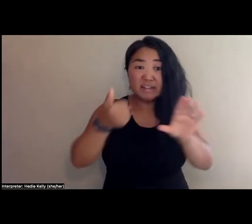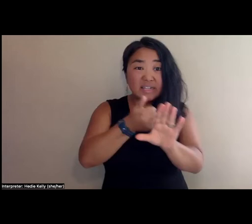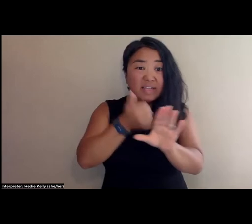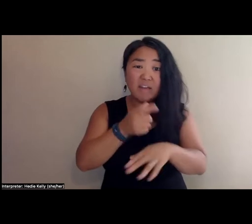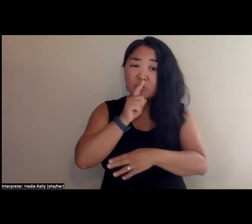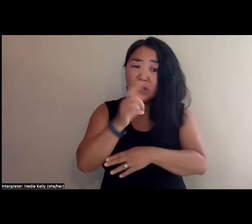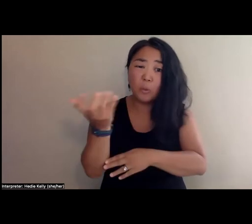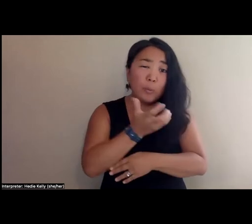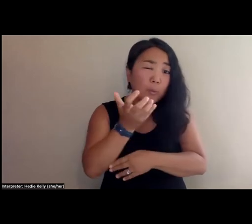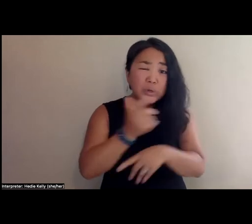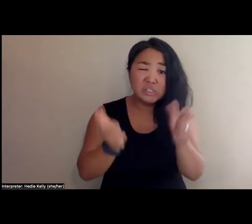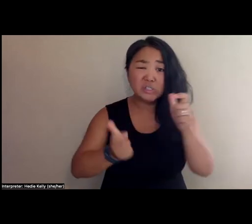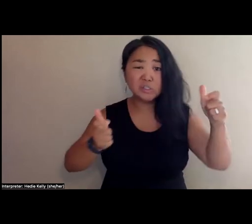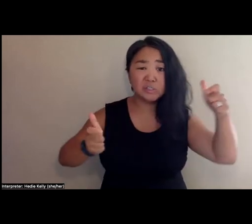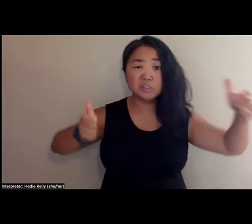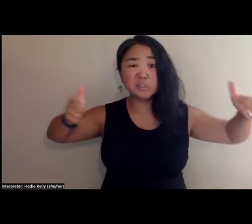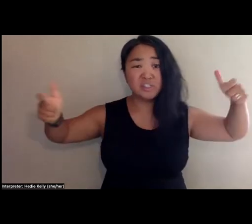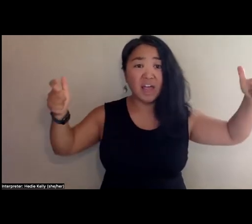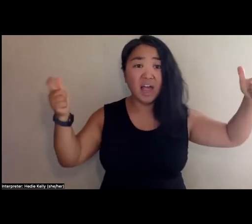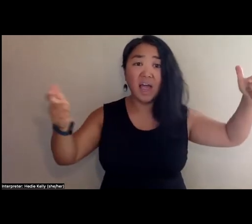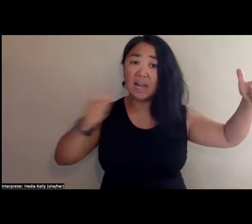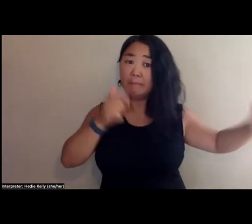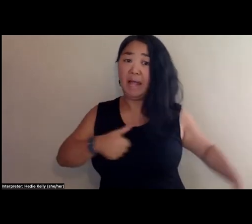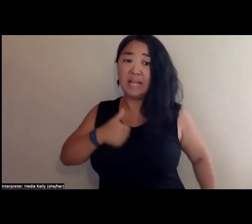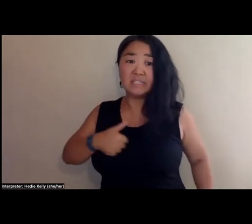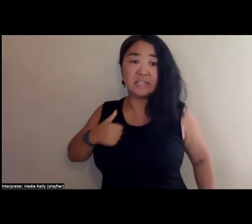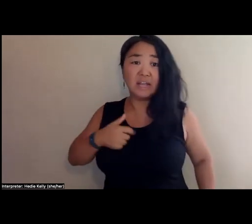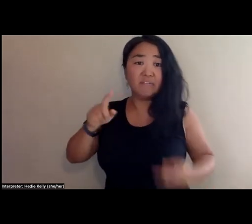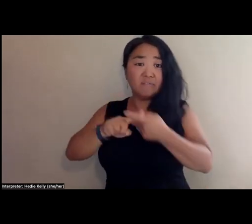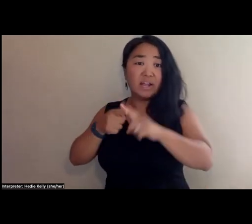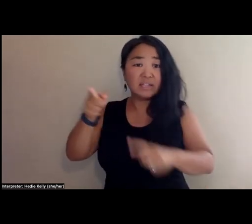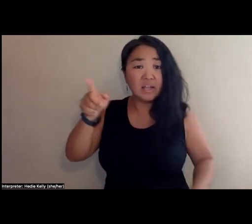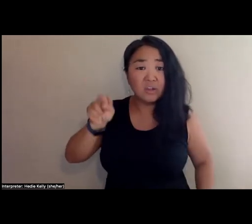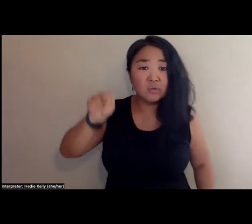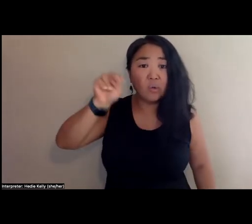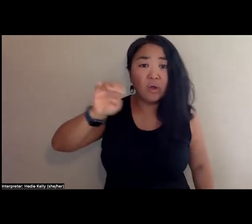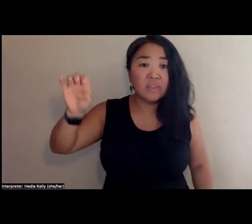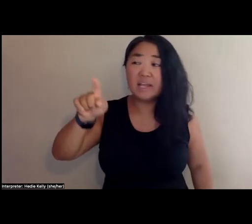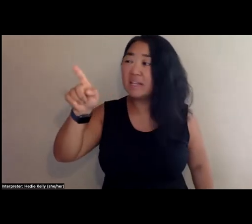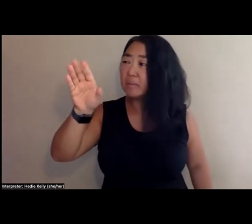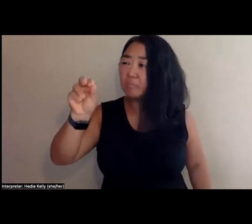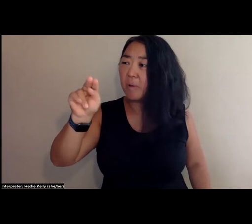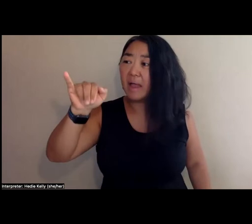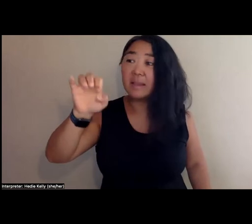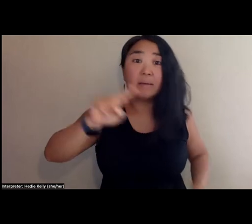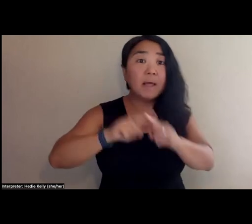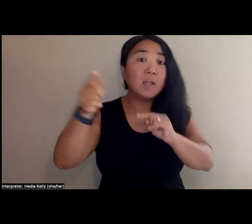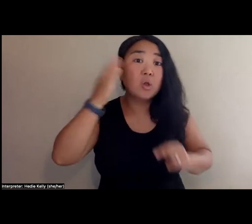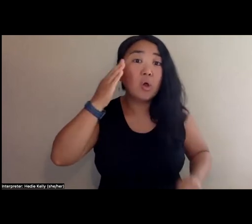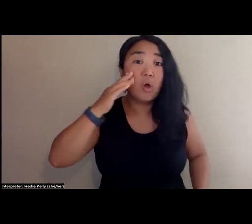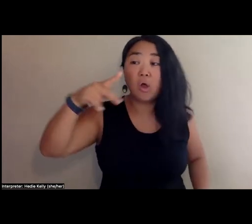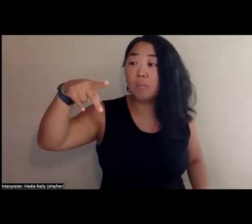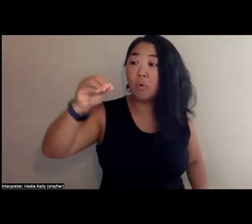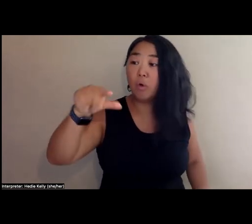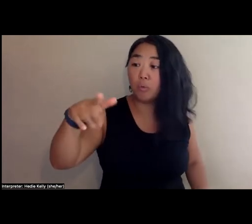vast. And with apologies to our friends in the Northeast, Bonnie's up this way, but the Pequessing Creek goes off the map on the